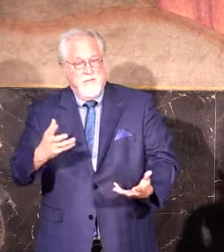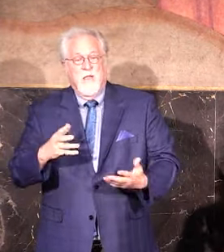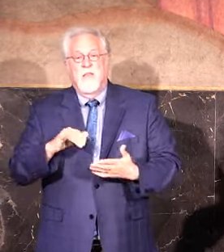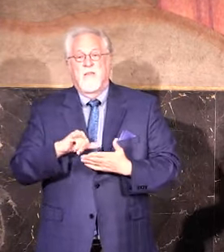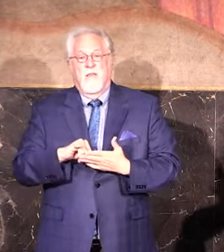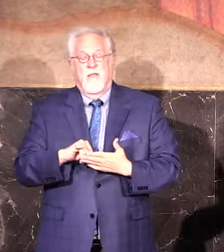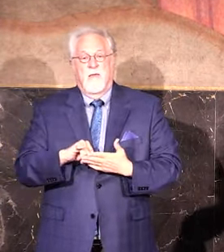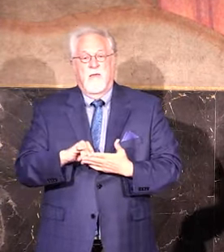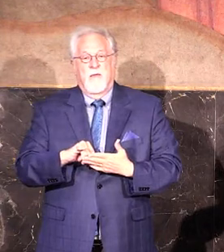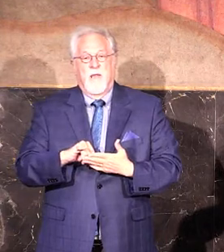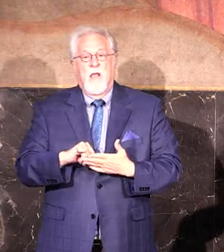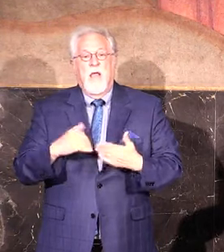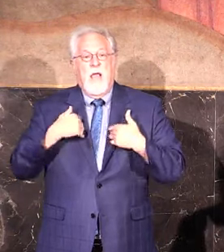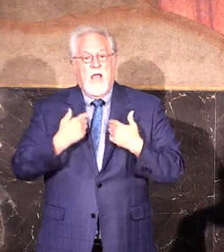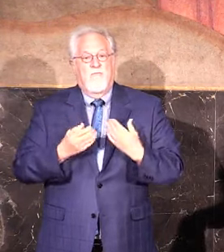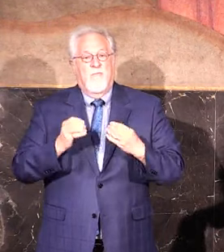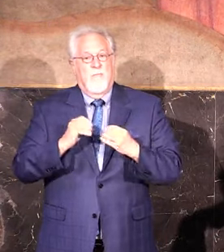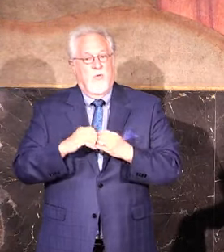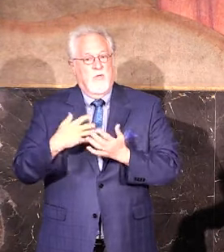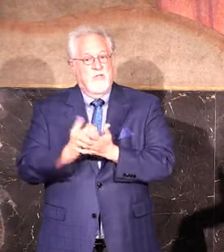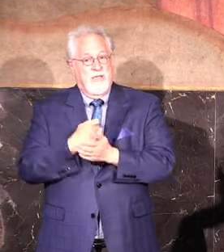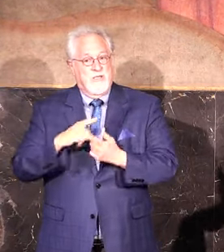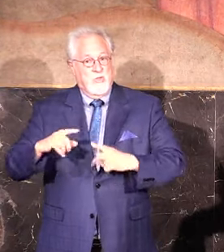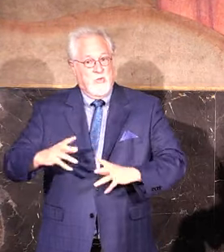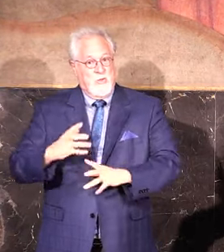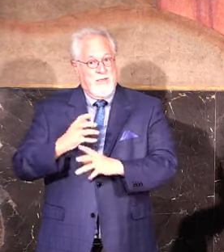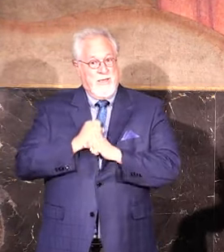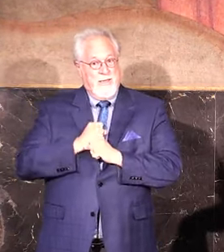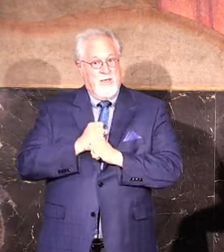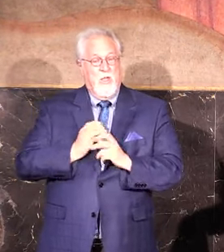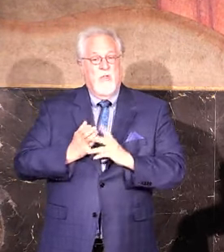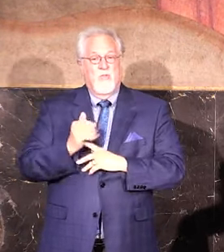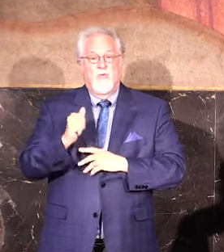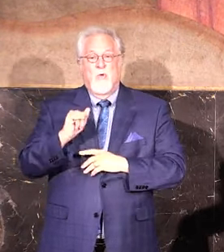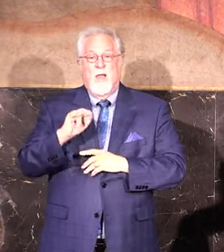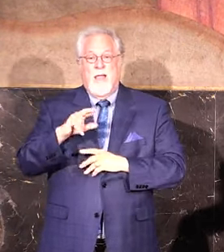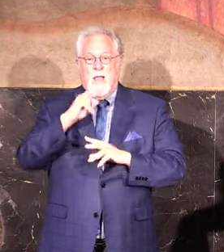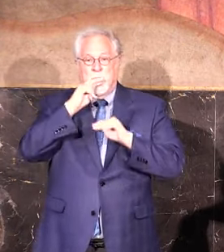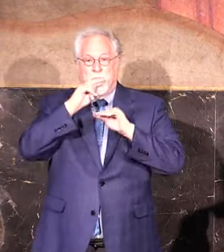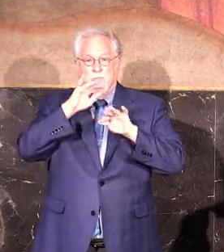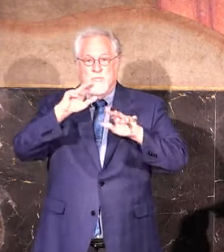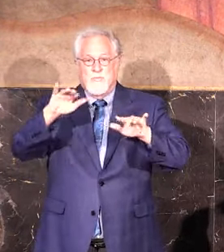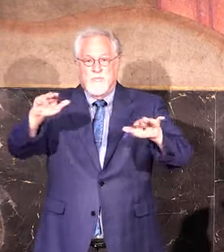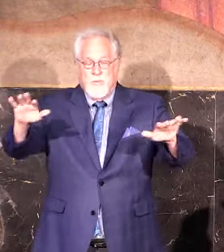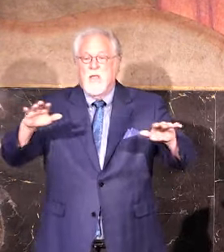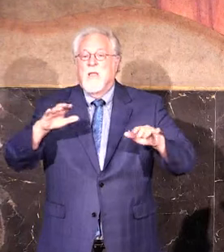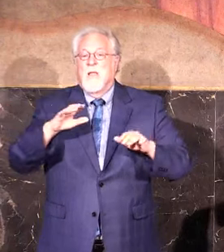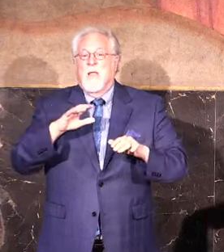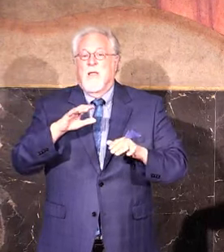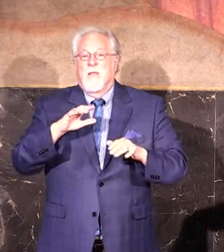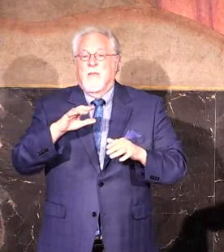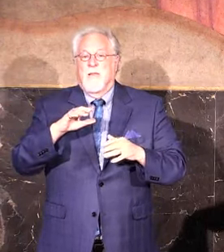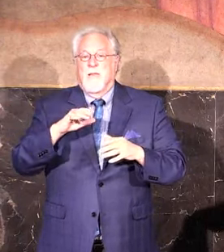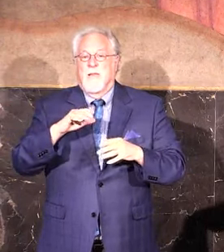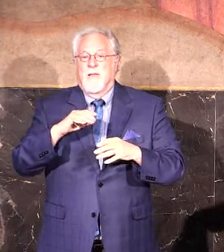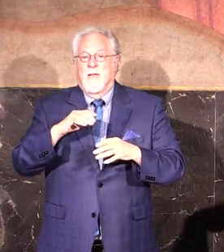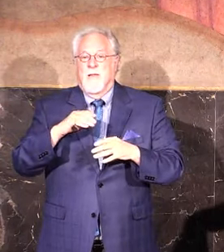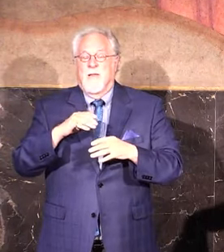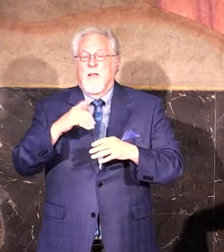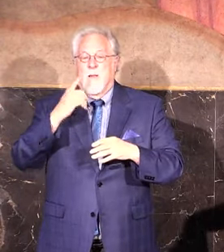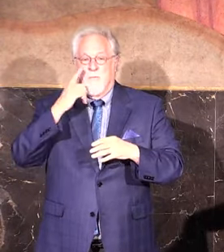says that we have a much greater chance of contracting the virus through airborne particles that are made